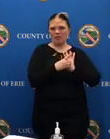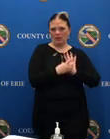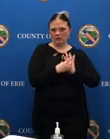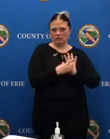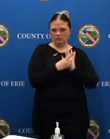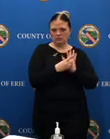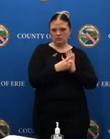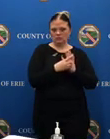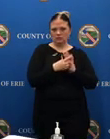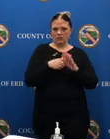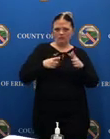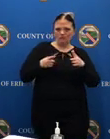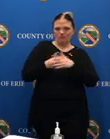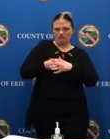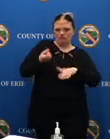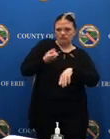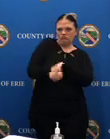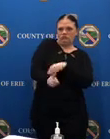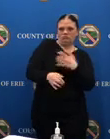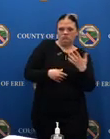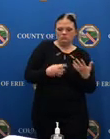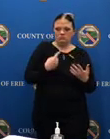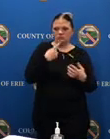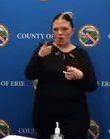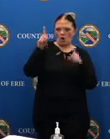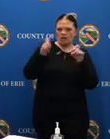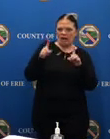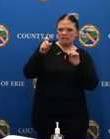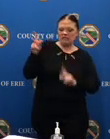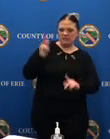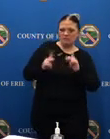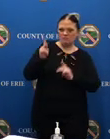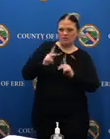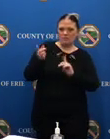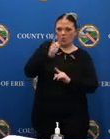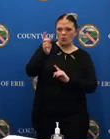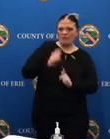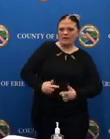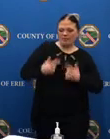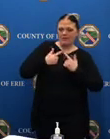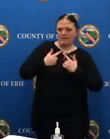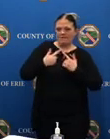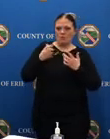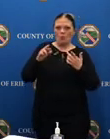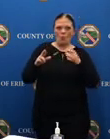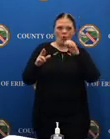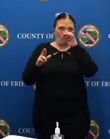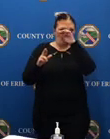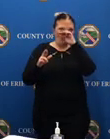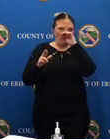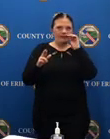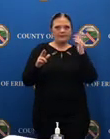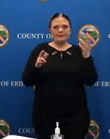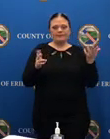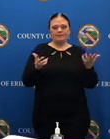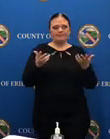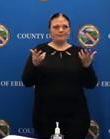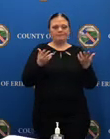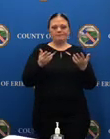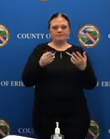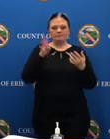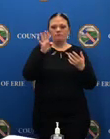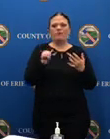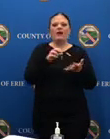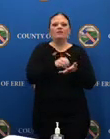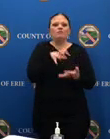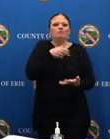which there are accusations that we're testing individuals by where they live or by their